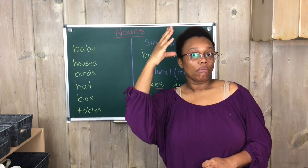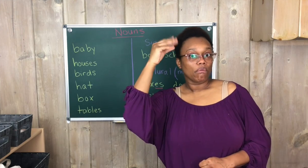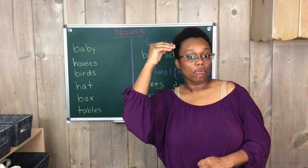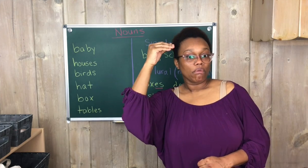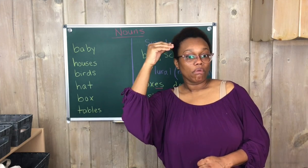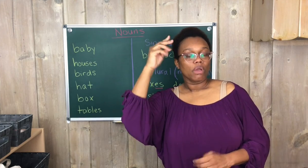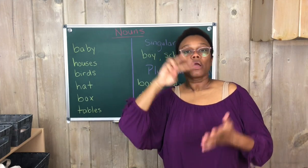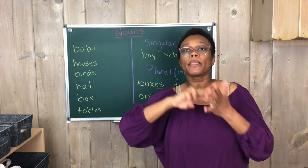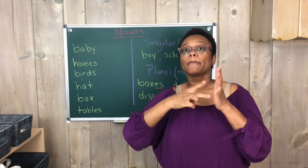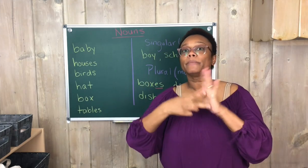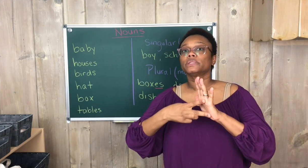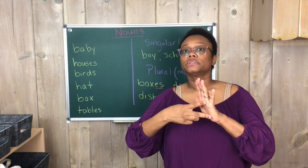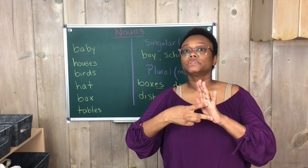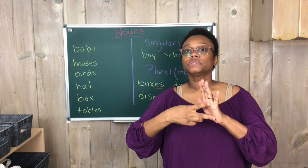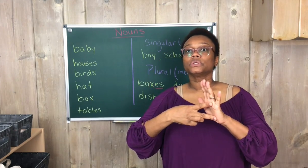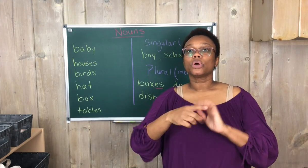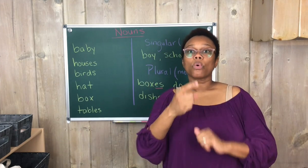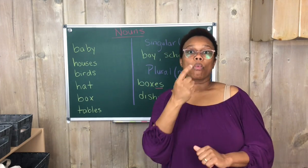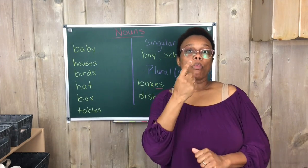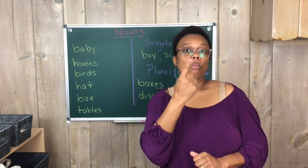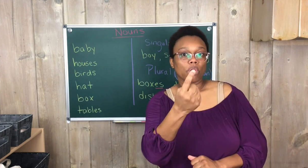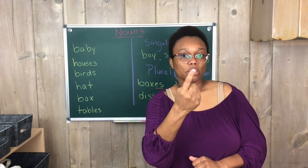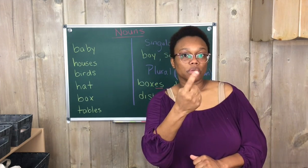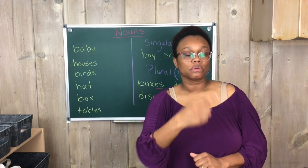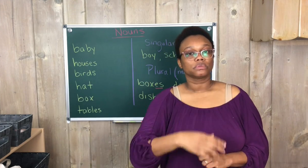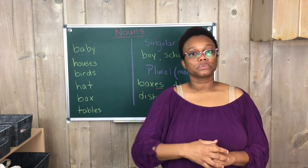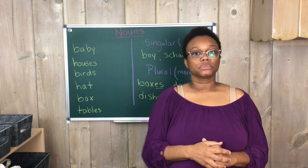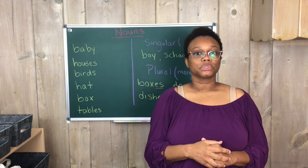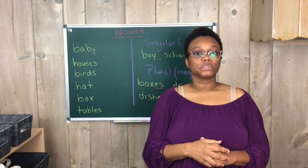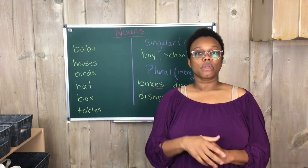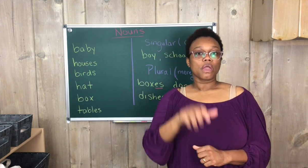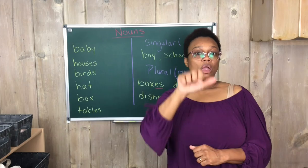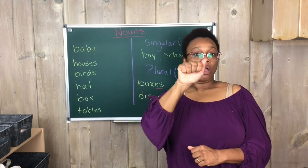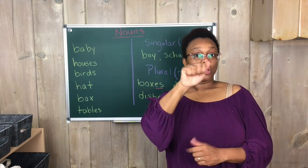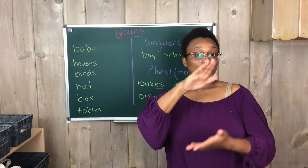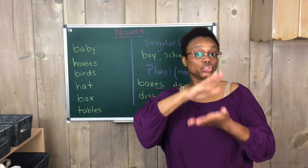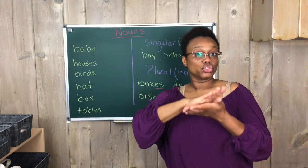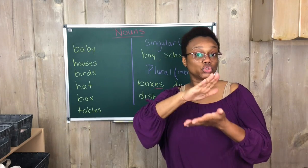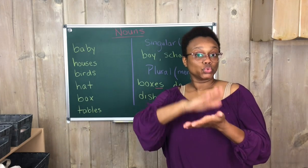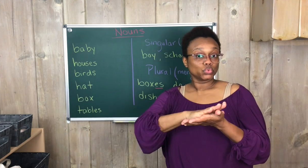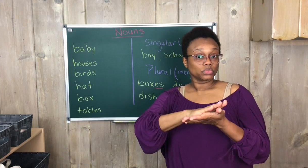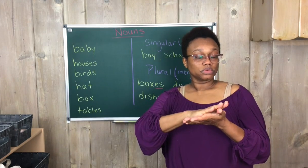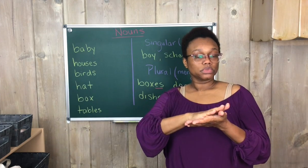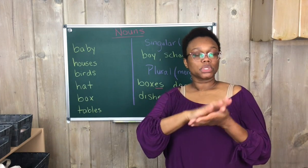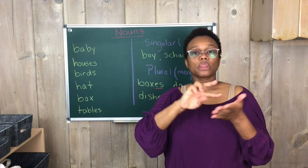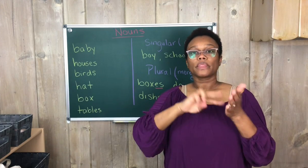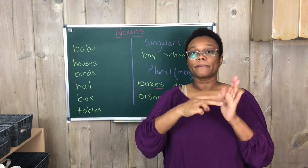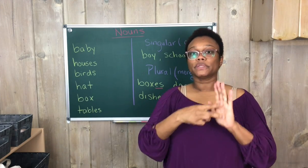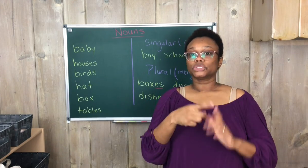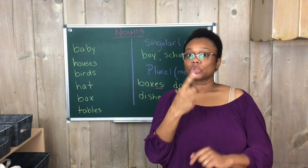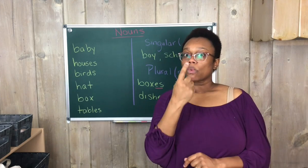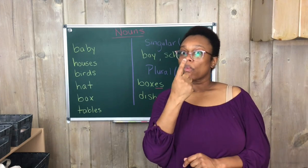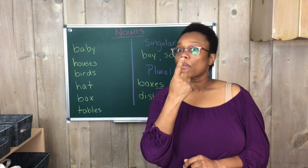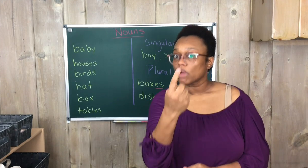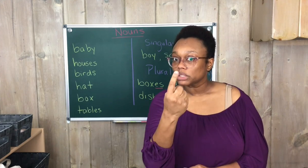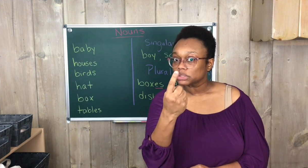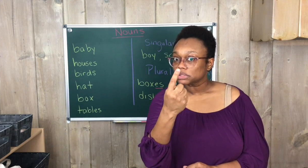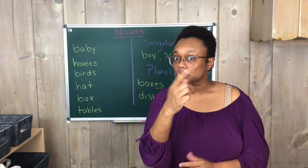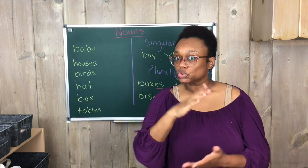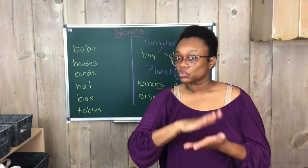a boy. That means one boy. A school. That means one